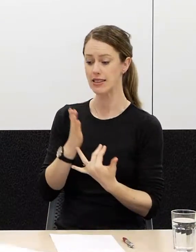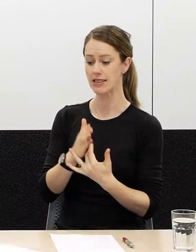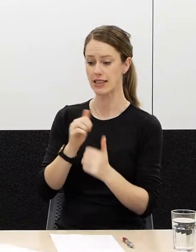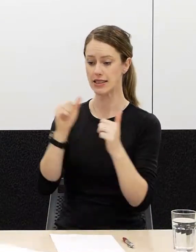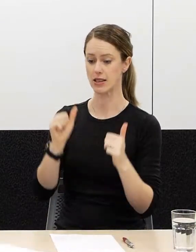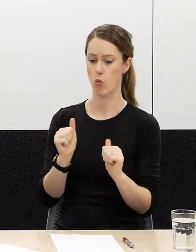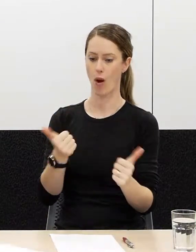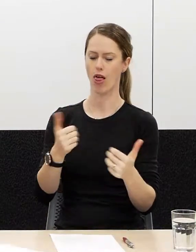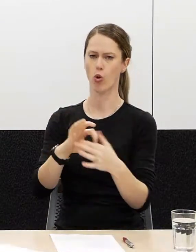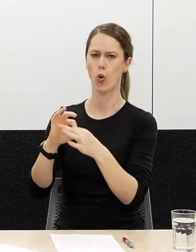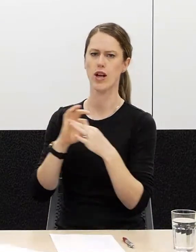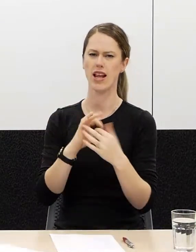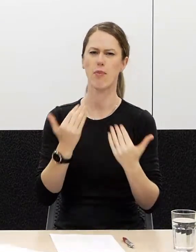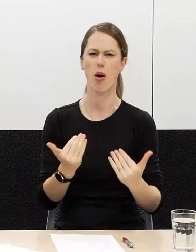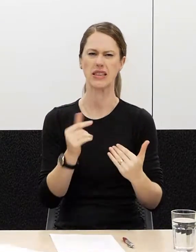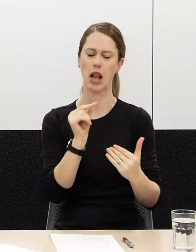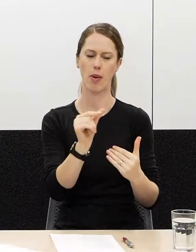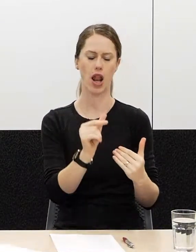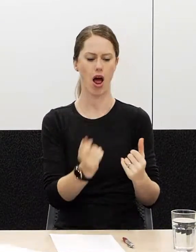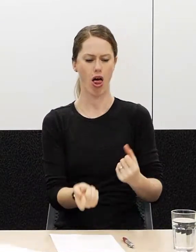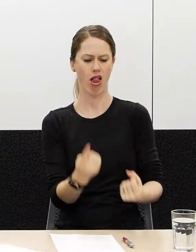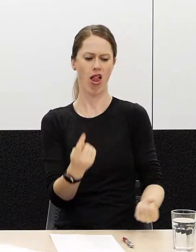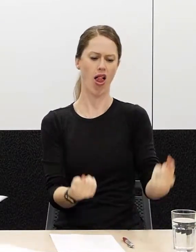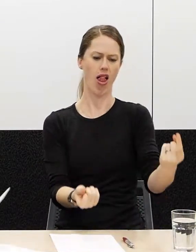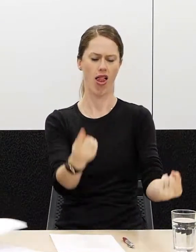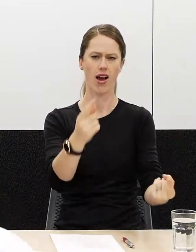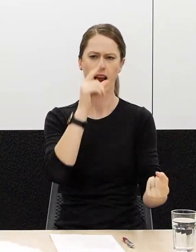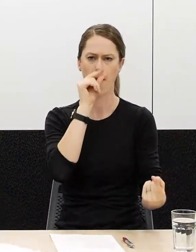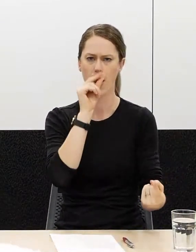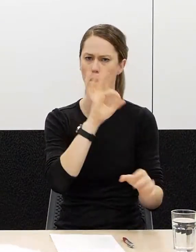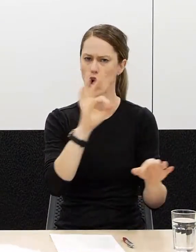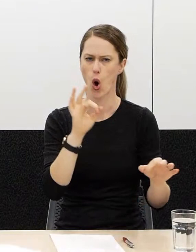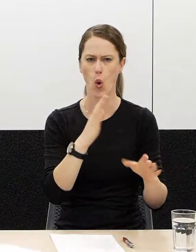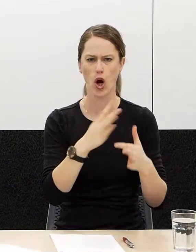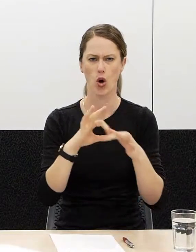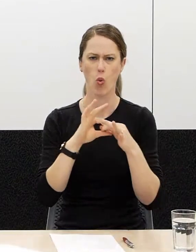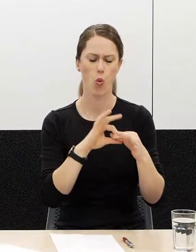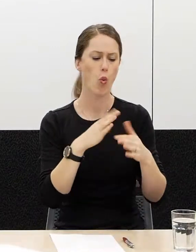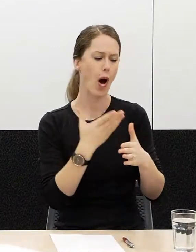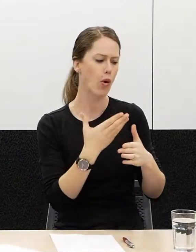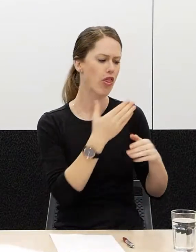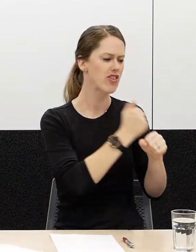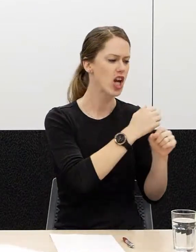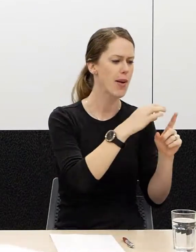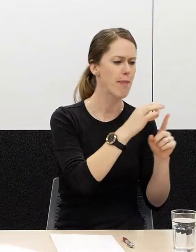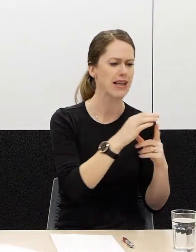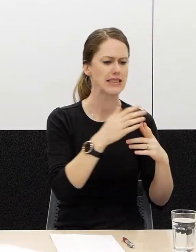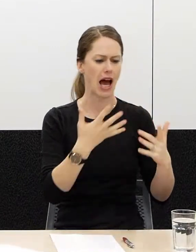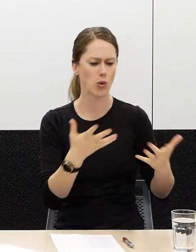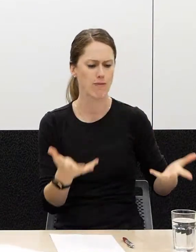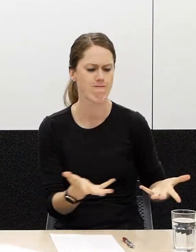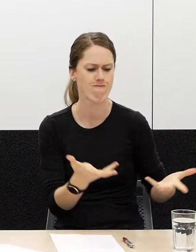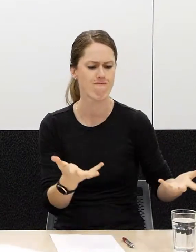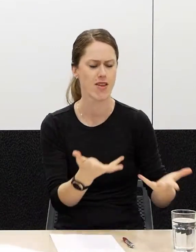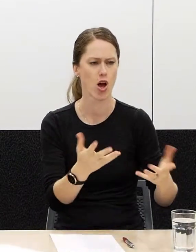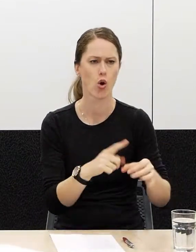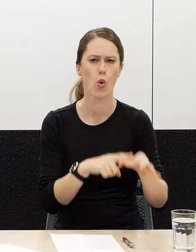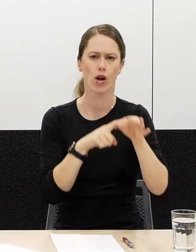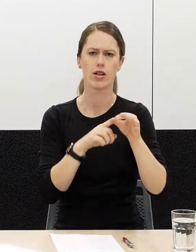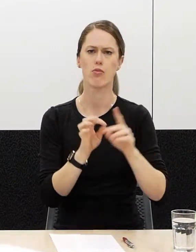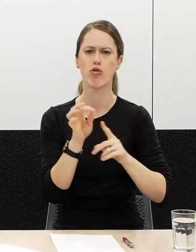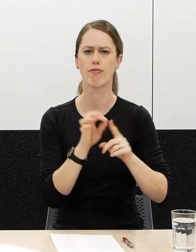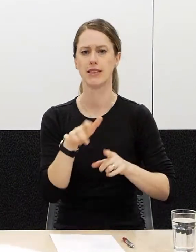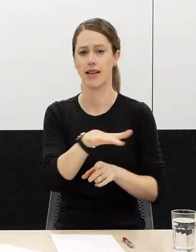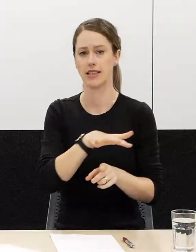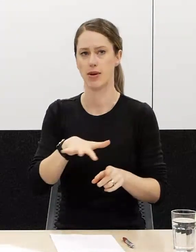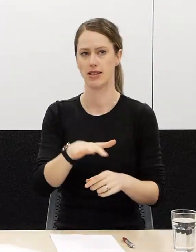coordinated. We know at the moment that it's a little bit fragmented. We're not working well with primary care. How do we drive those quality improvements in